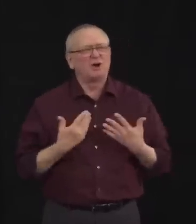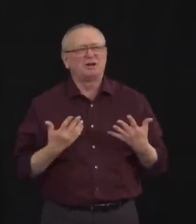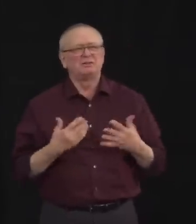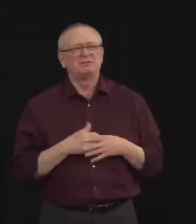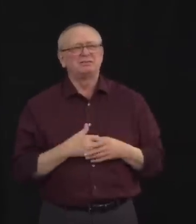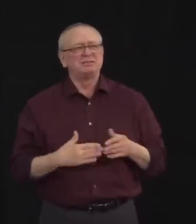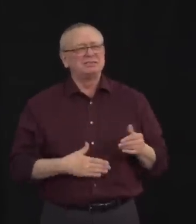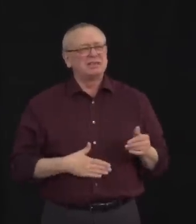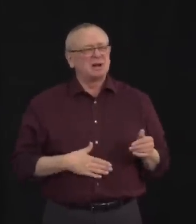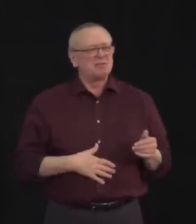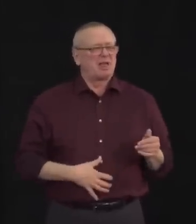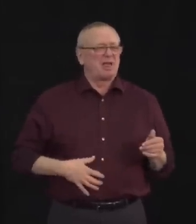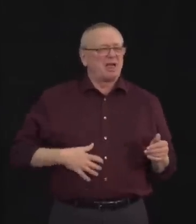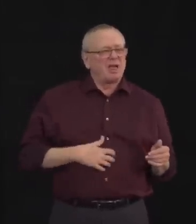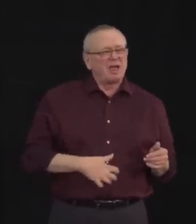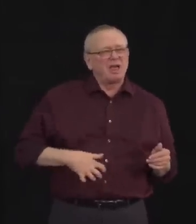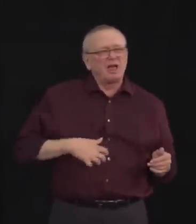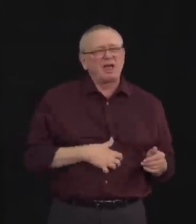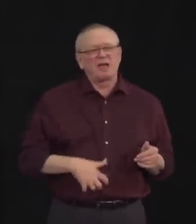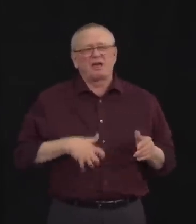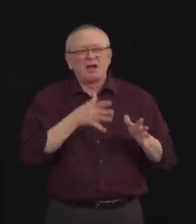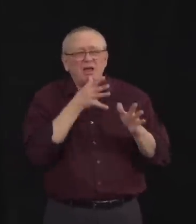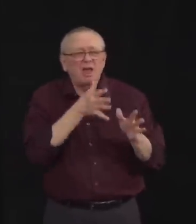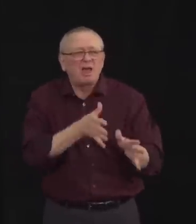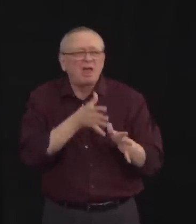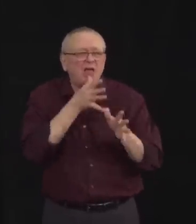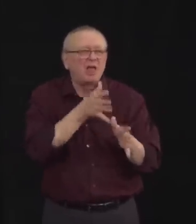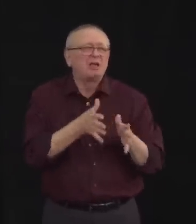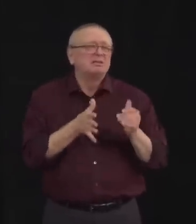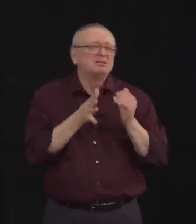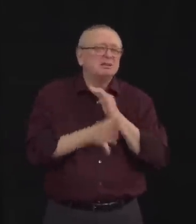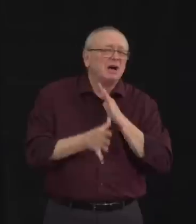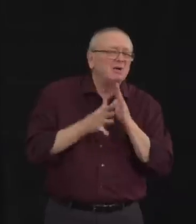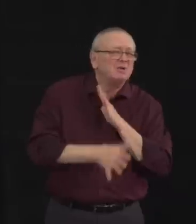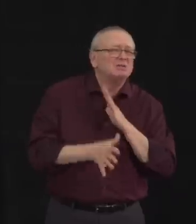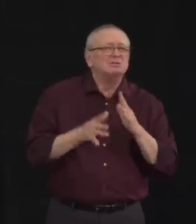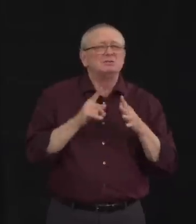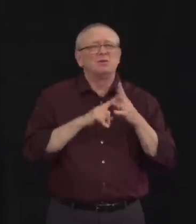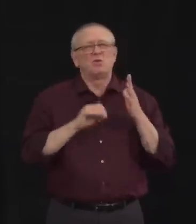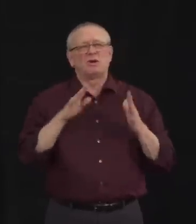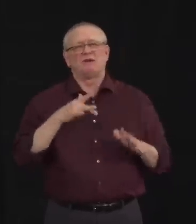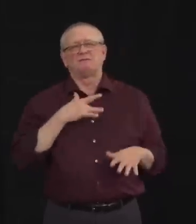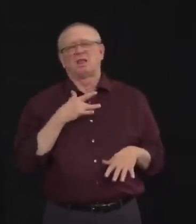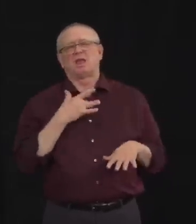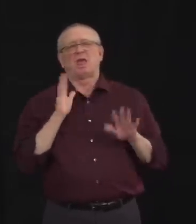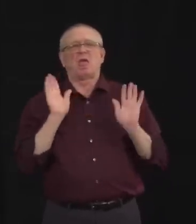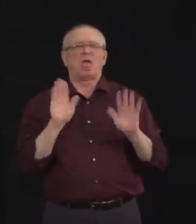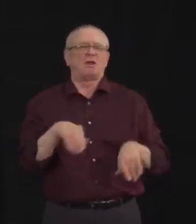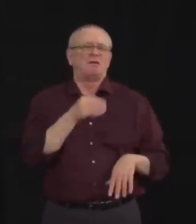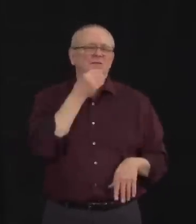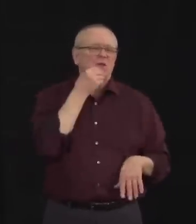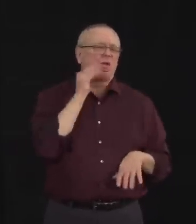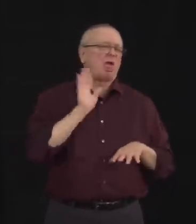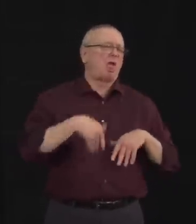vomiting, diarrhea, or unexplained loss of appetite, loss of sense of smell or